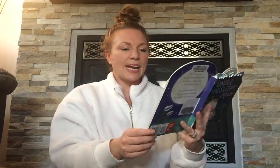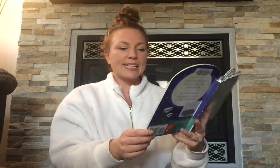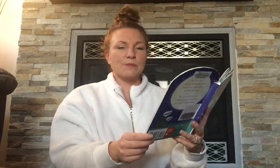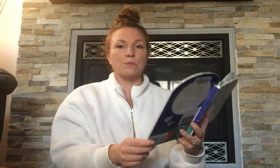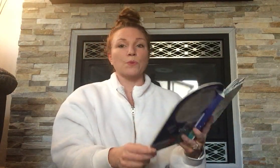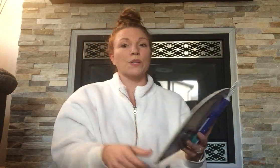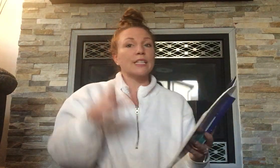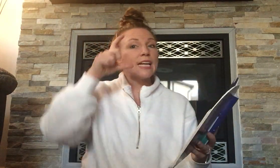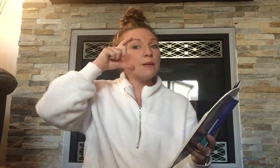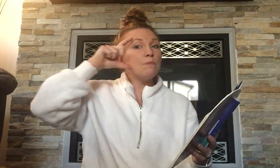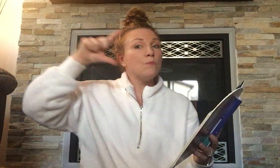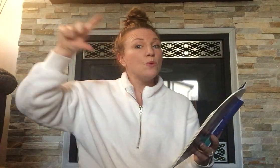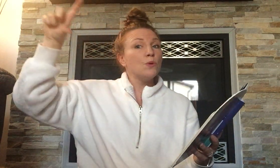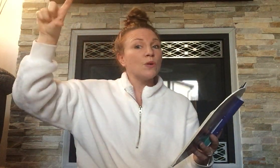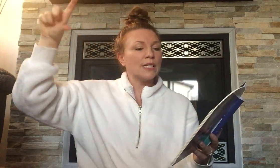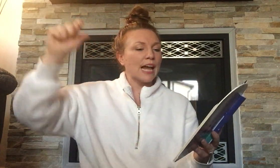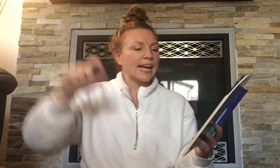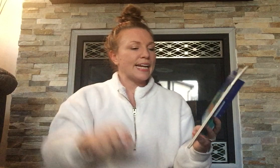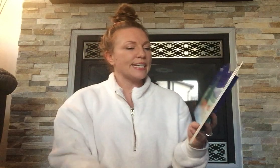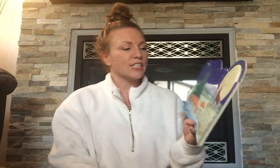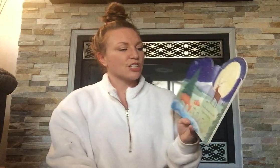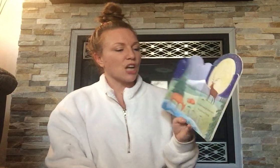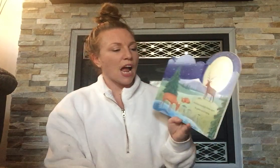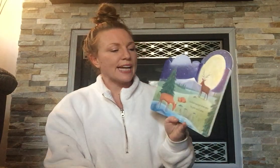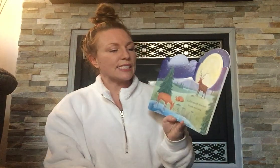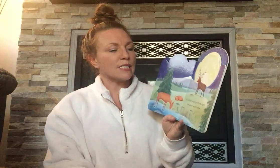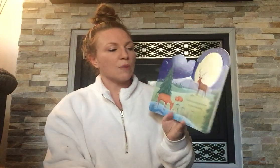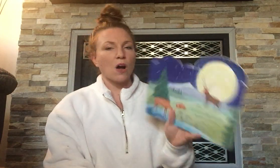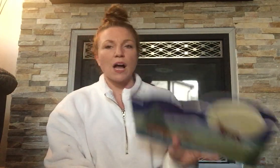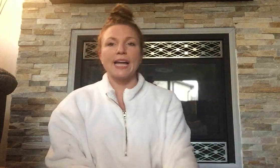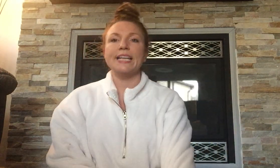Its brilliant moonlight shines upon